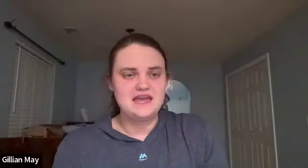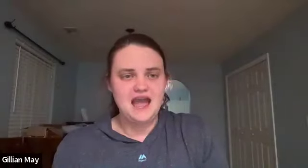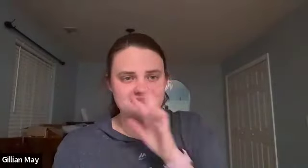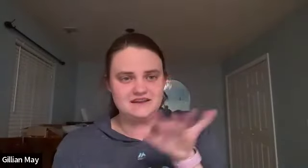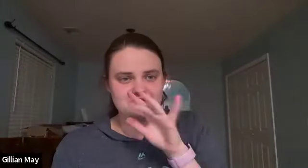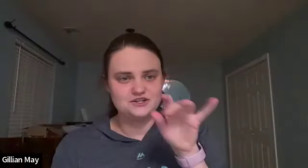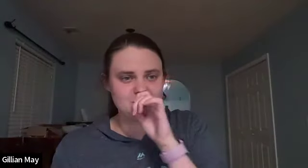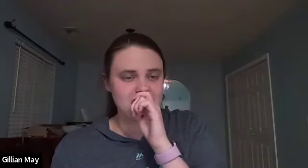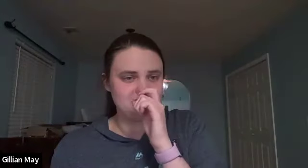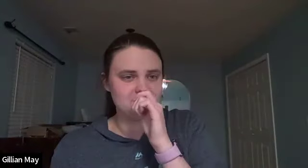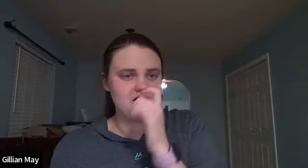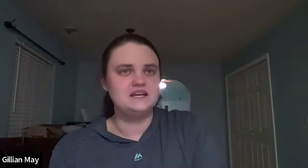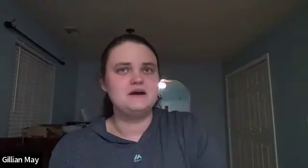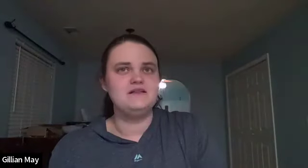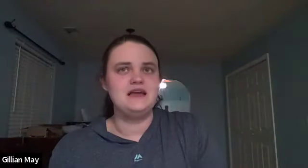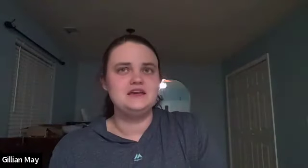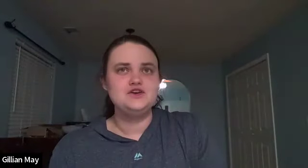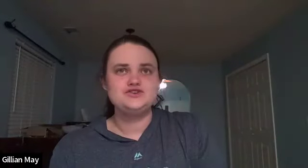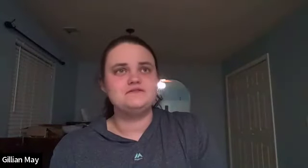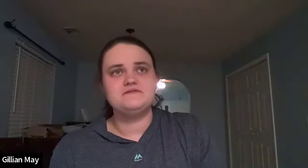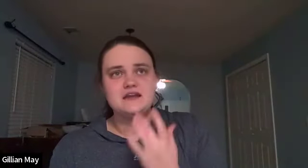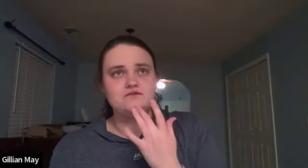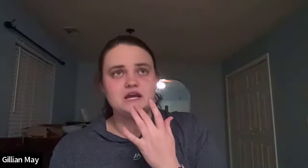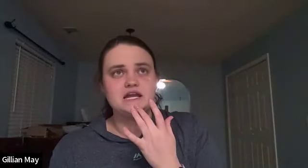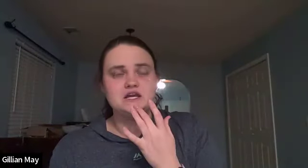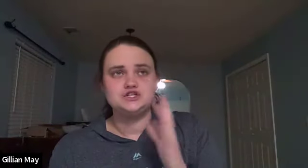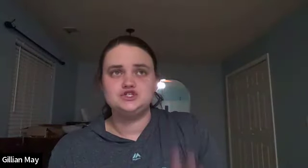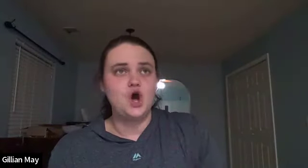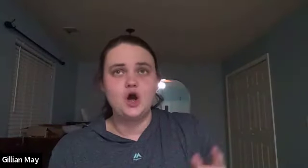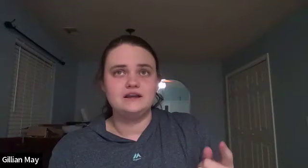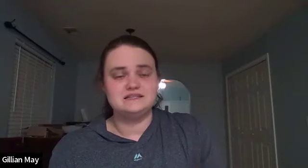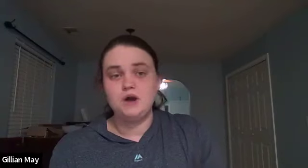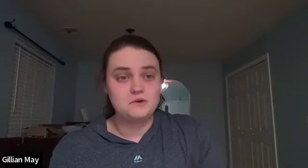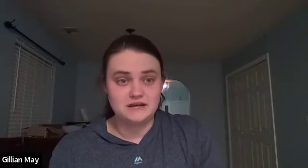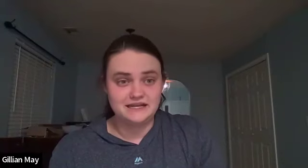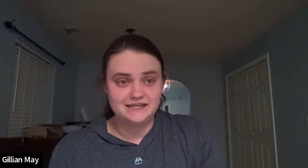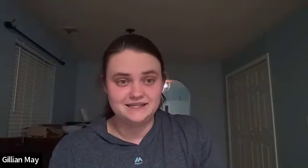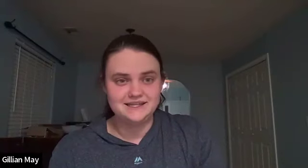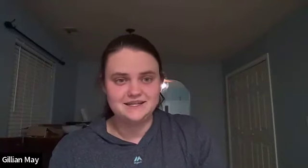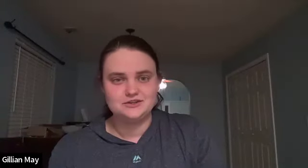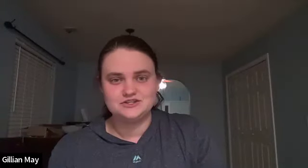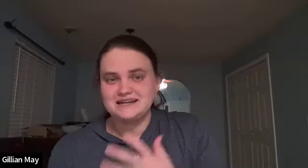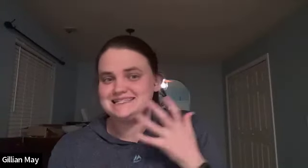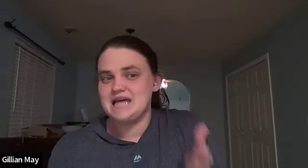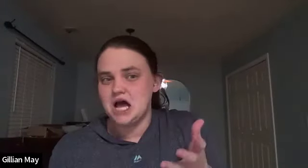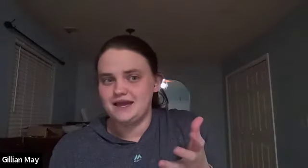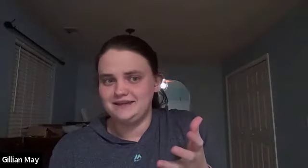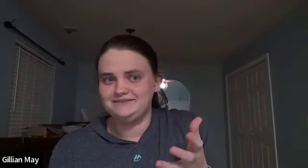they have to like finger spell. Like if you're talking about like your favorite dog is a Pomeranian, there's not a sign